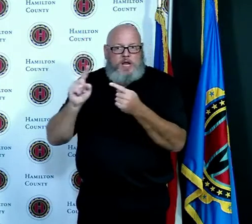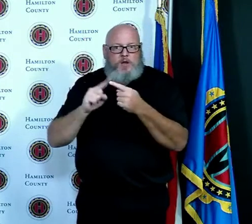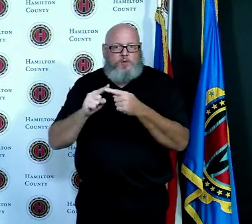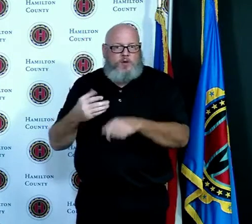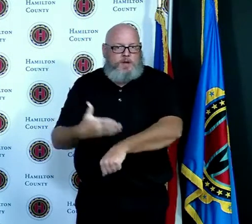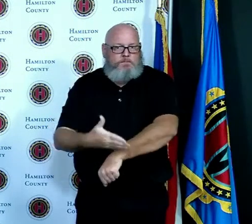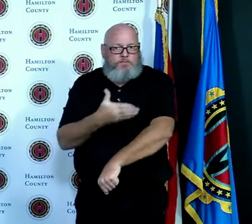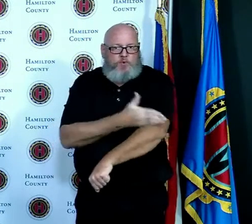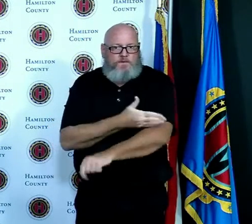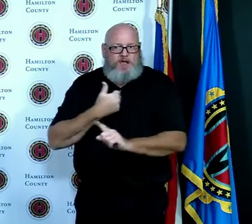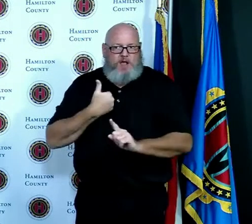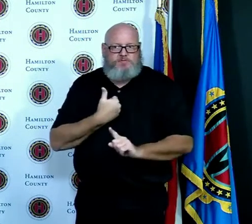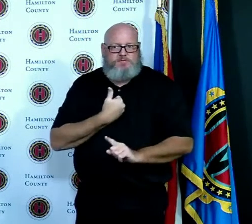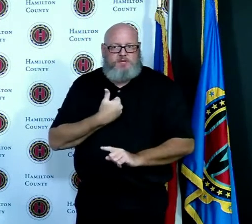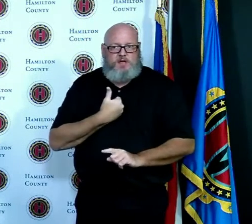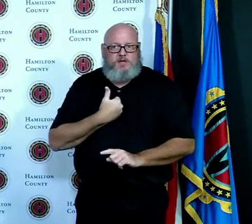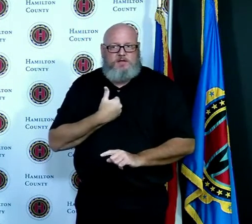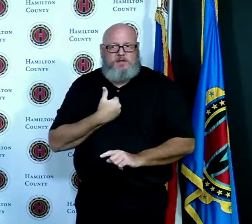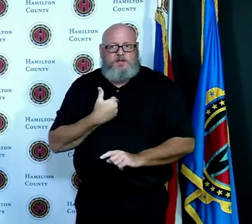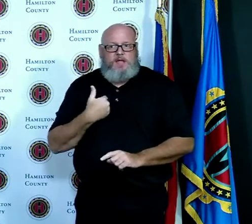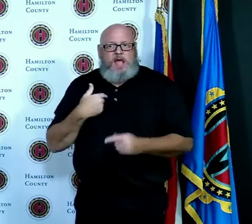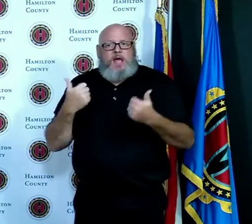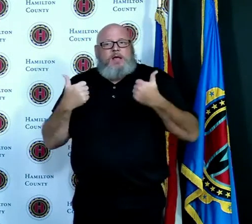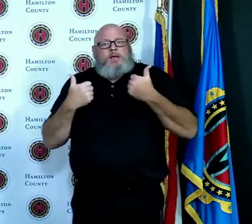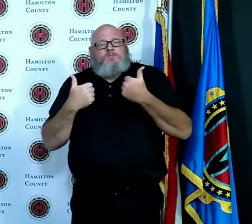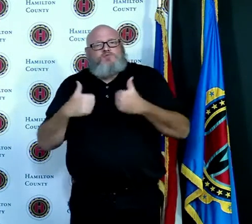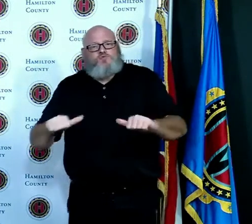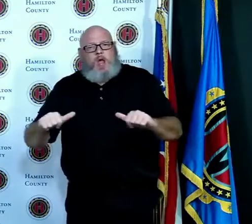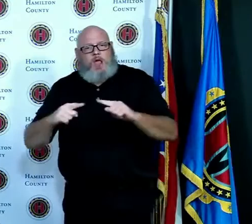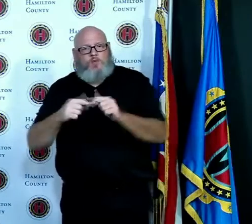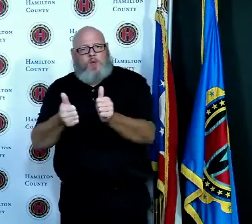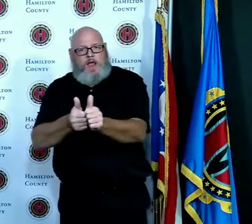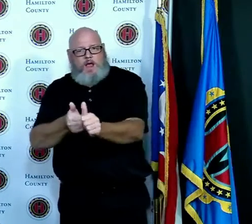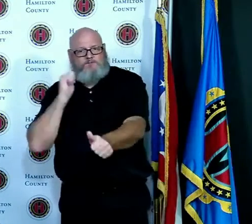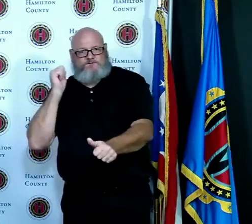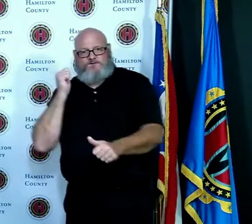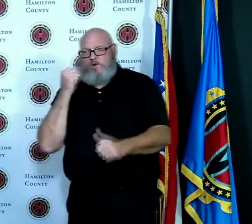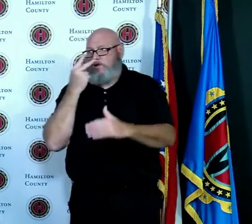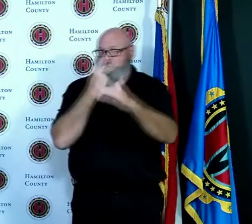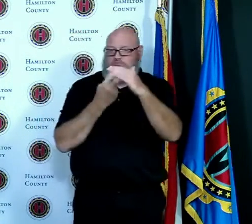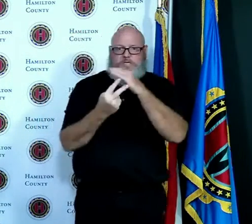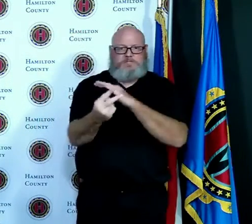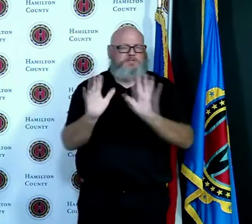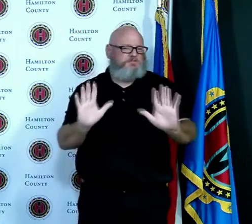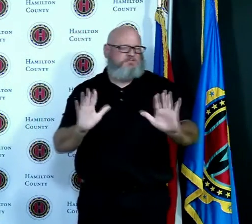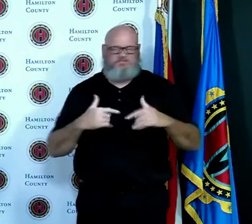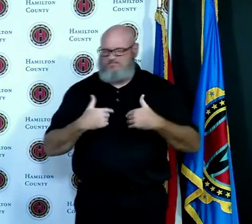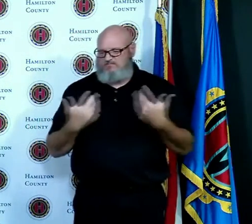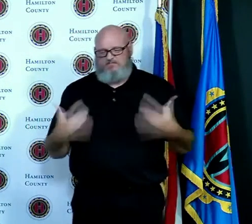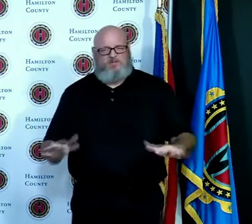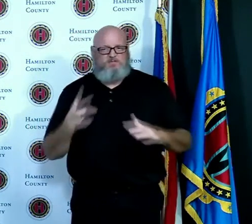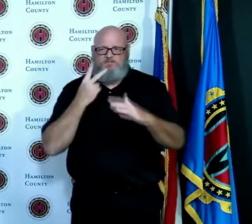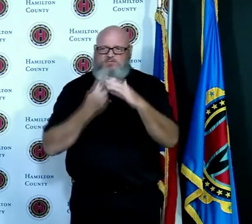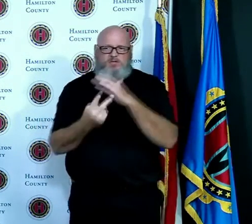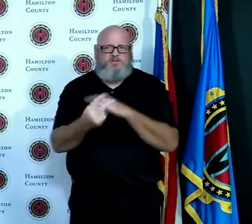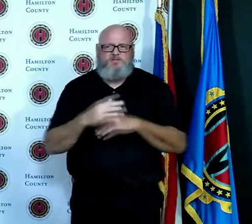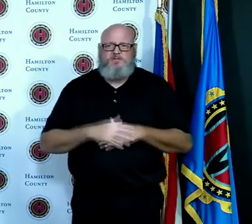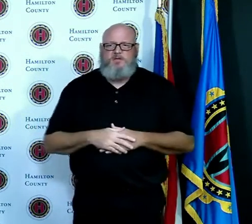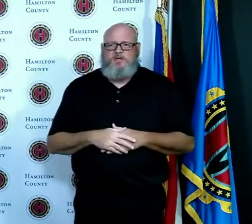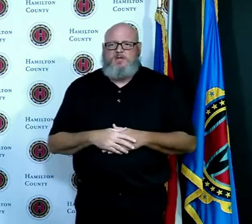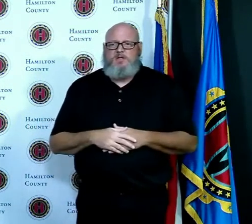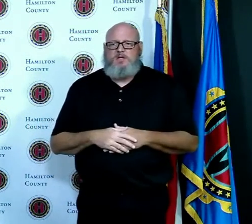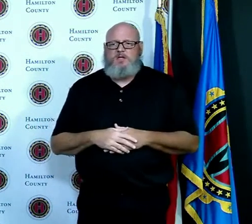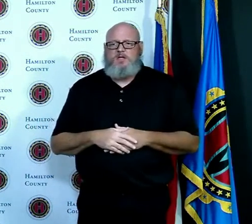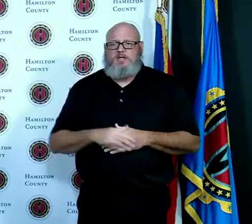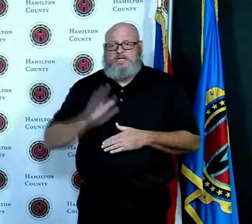out of the prediction business because there are a couple metrics in the state system that are delayed in seeing data, but right now our data does not look very good